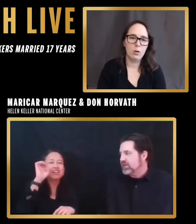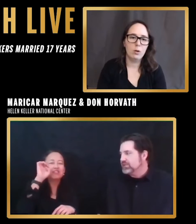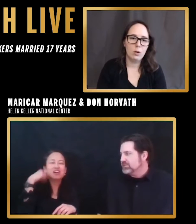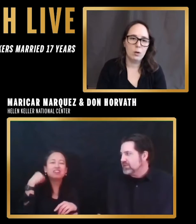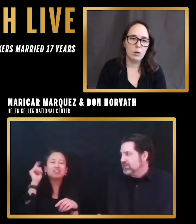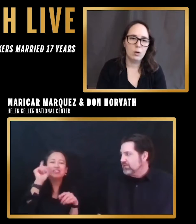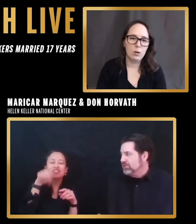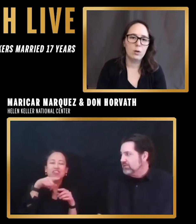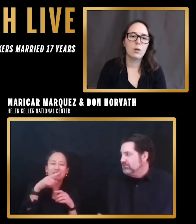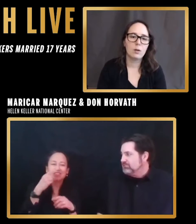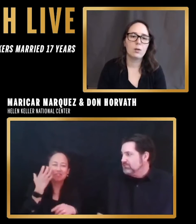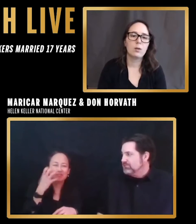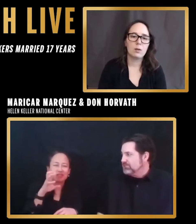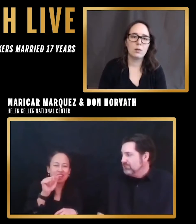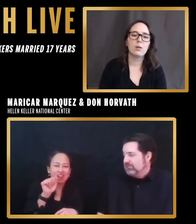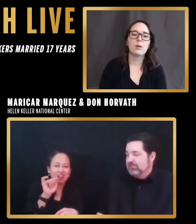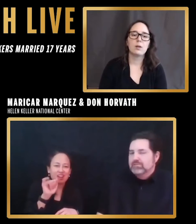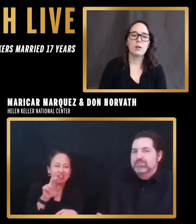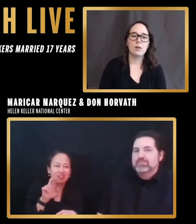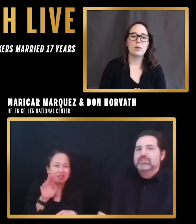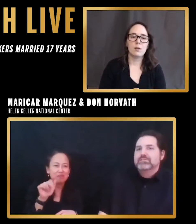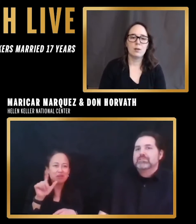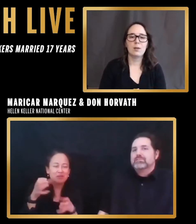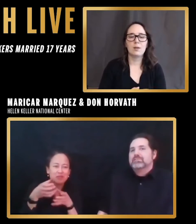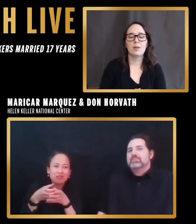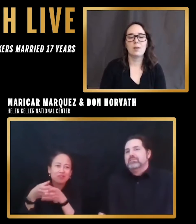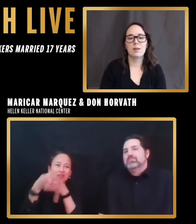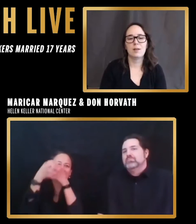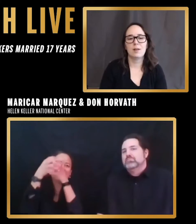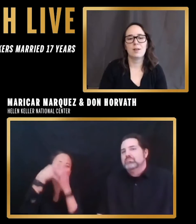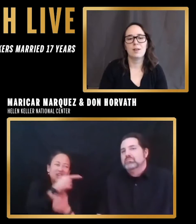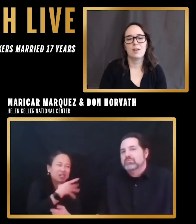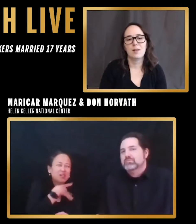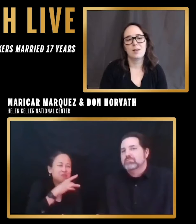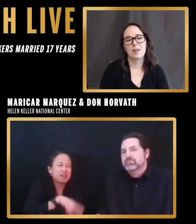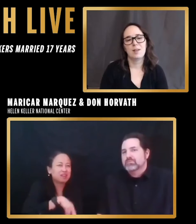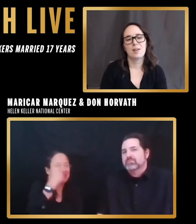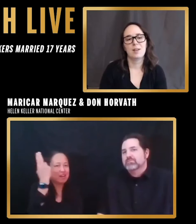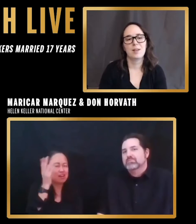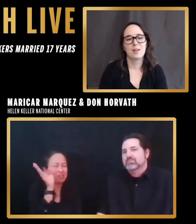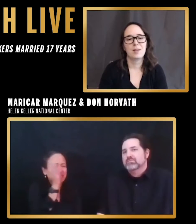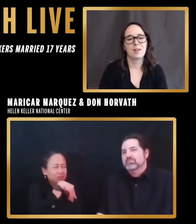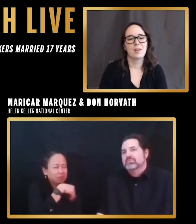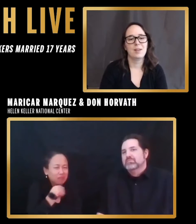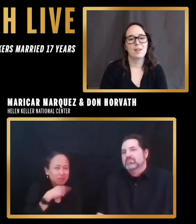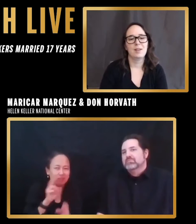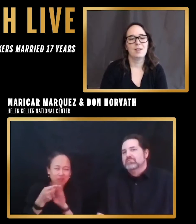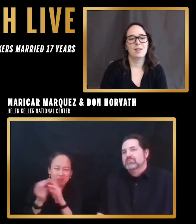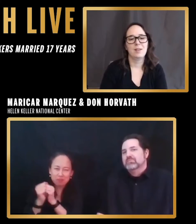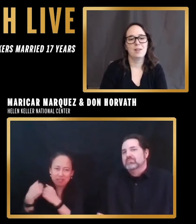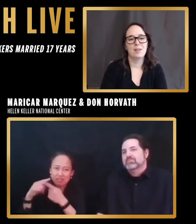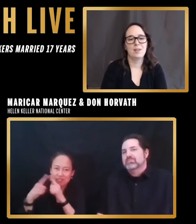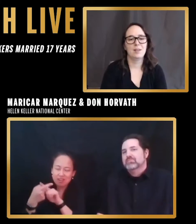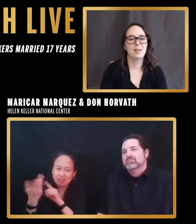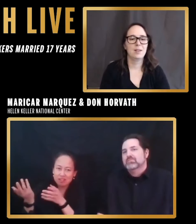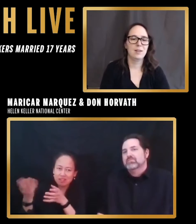Oh, Don doesn't. Yeah, and also Don really doesn't like heights. He has a fear of heights. So I wanted to go hot air ballooning.